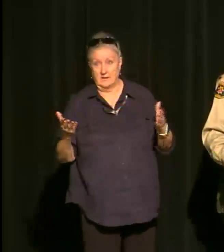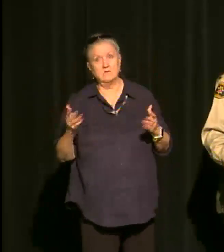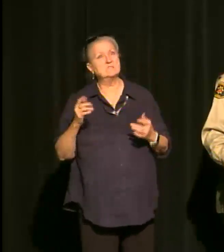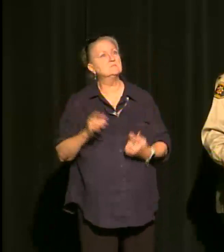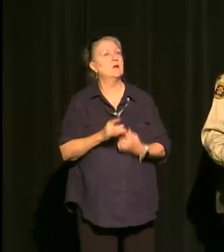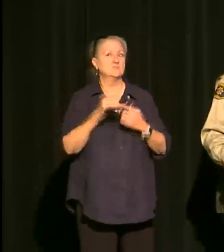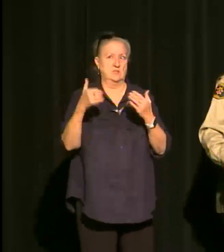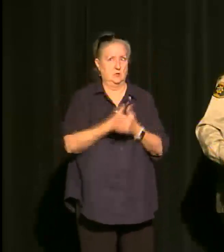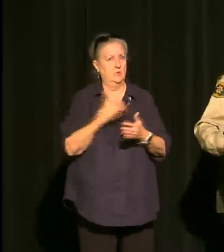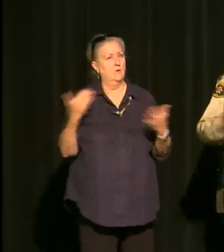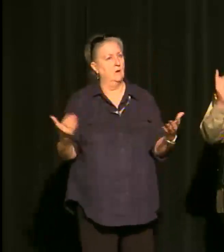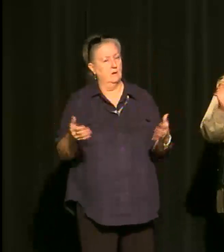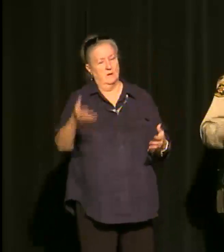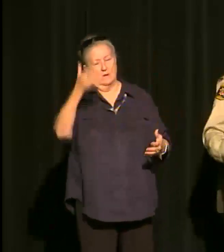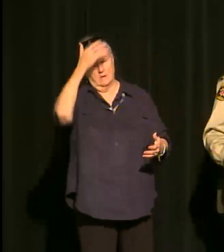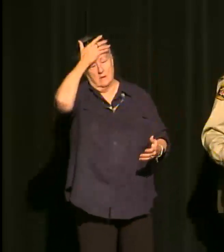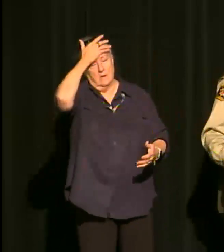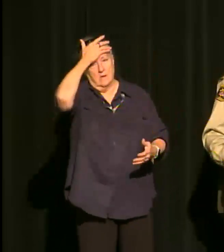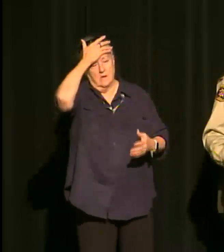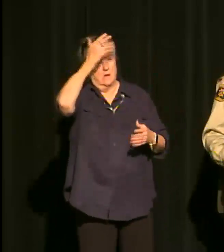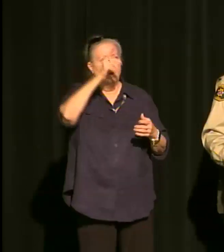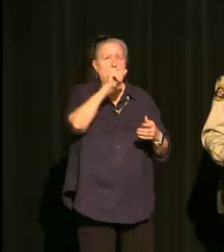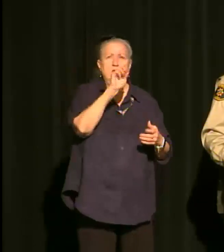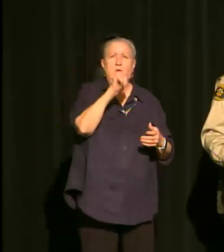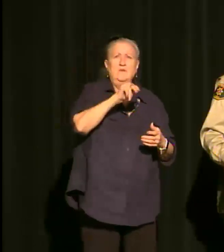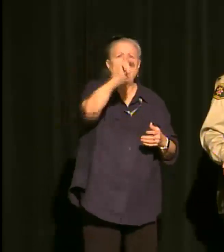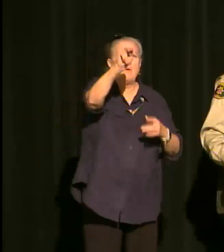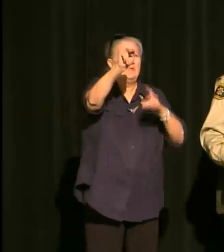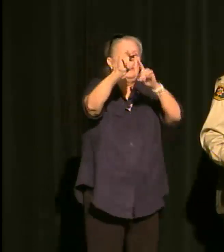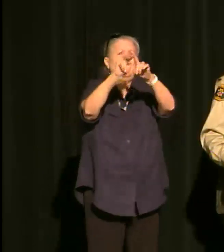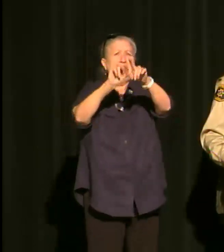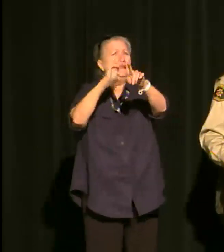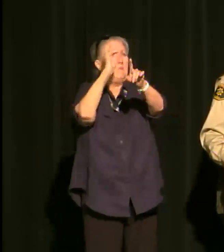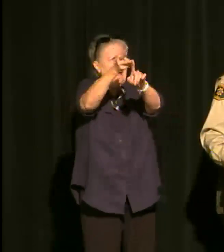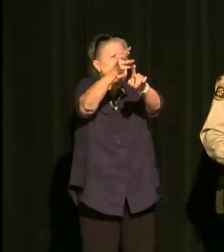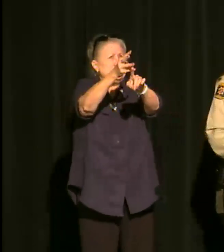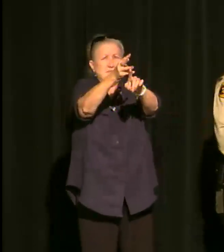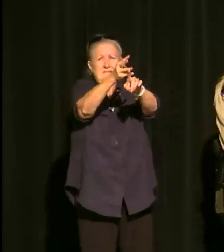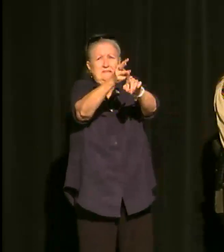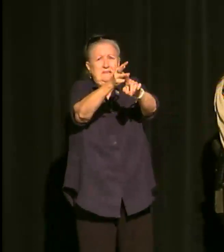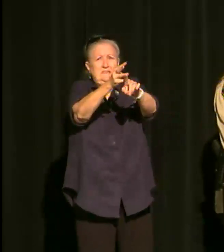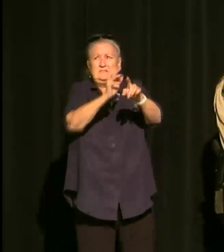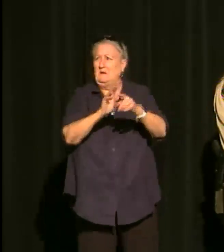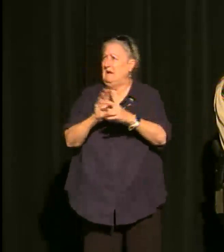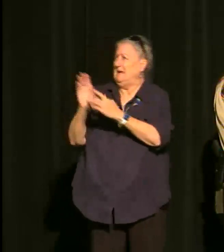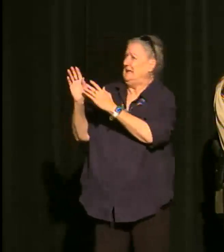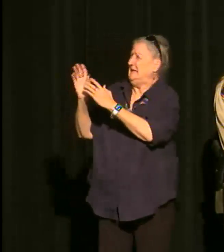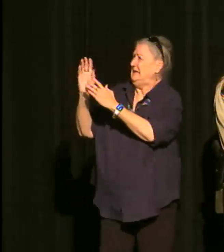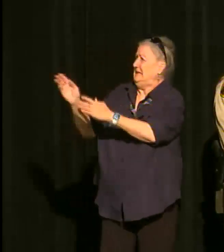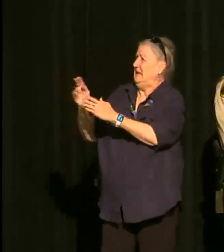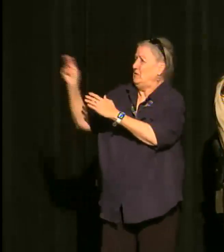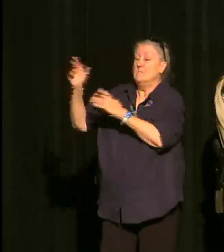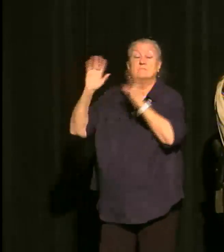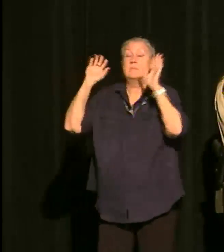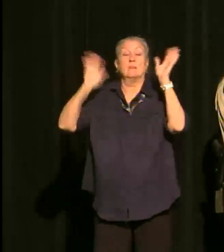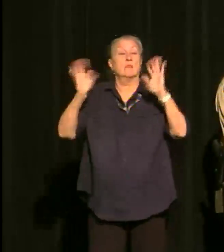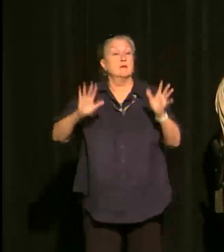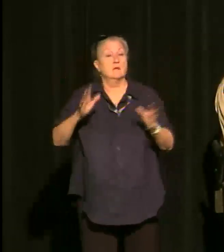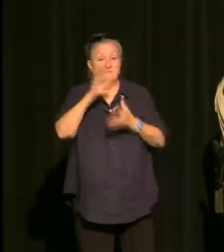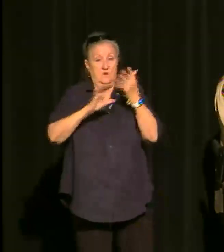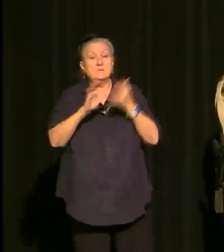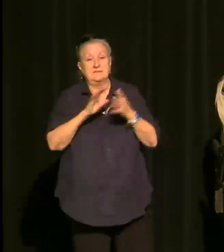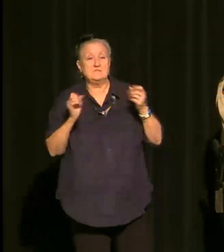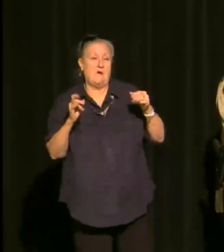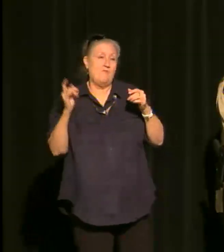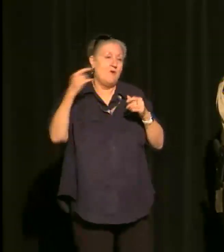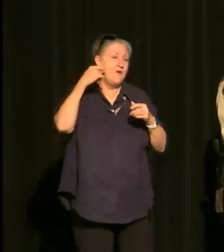to Santa Barbara, if you're driving north on the 101 freeway and you're actually going west, it can be confusing. So for